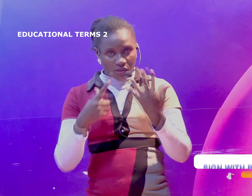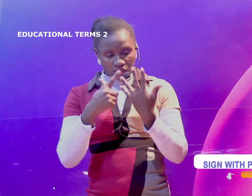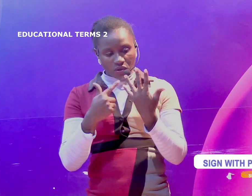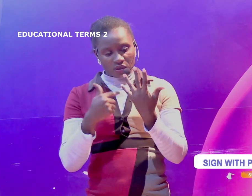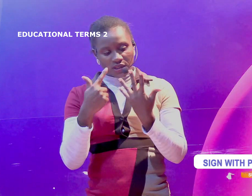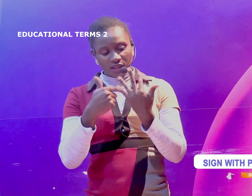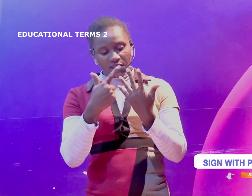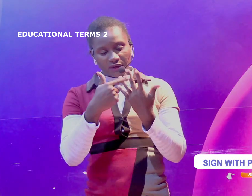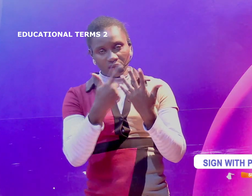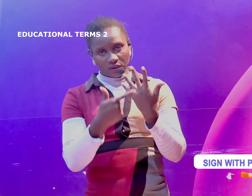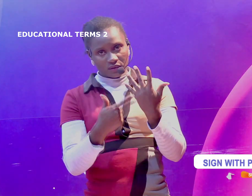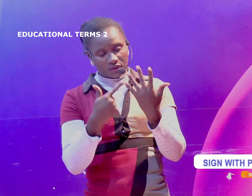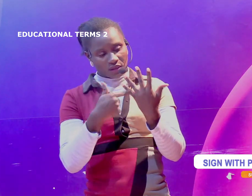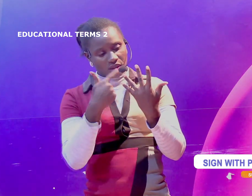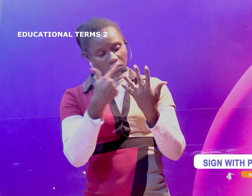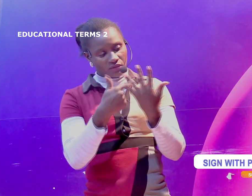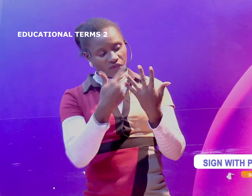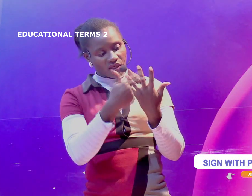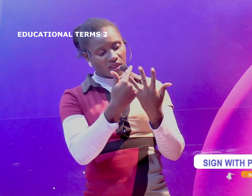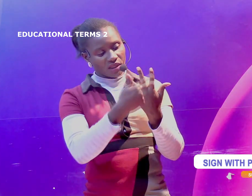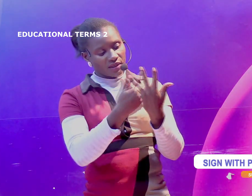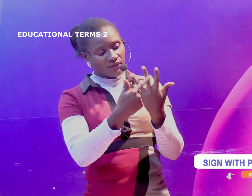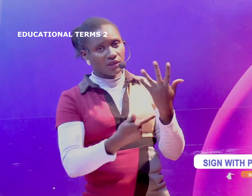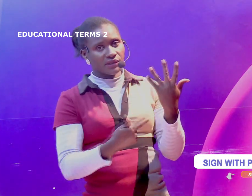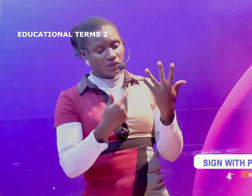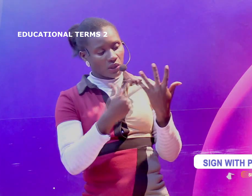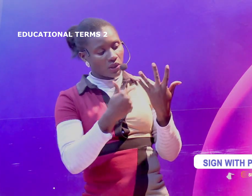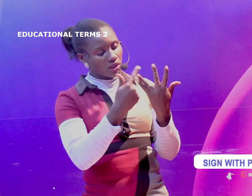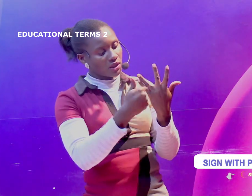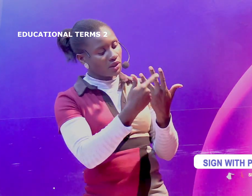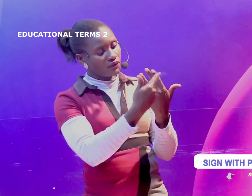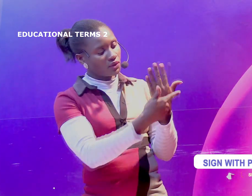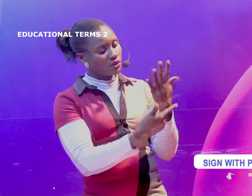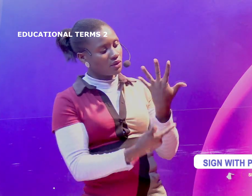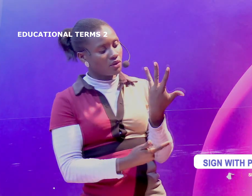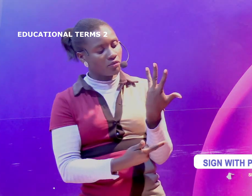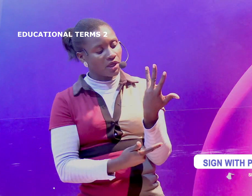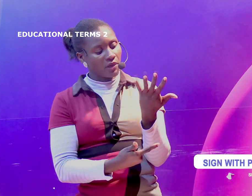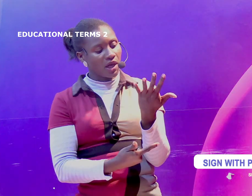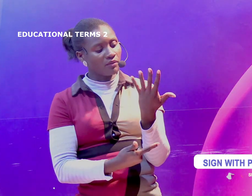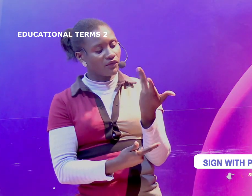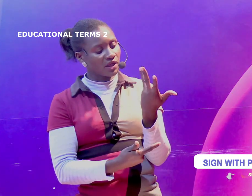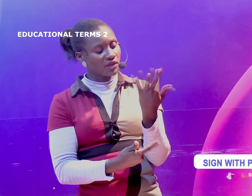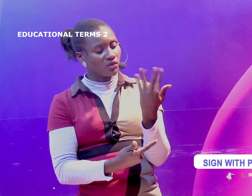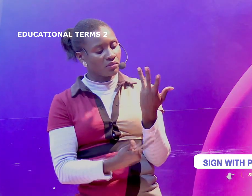So interval, moving intervals. So interval, open palm, fingers open,